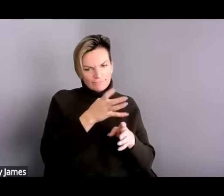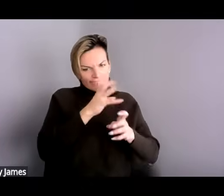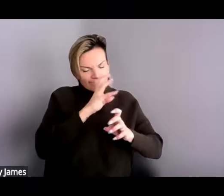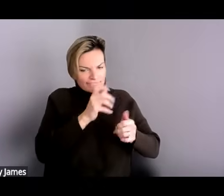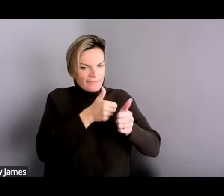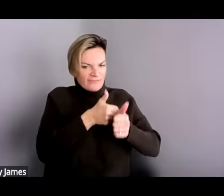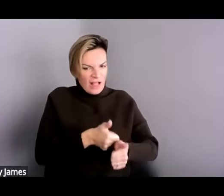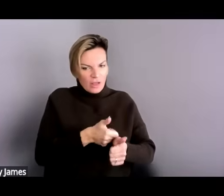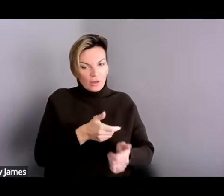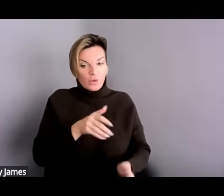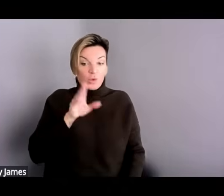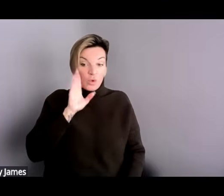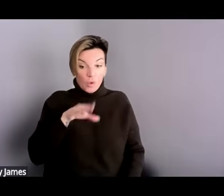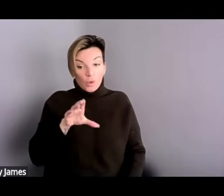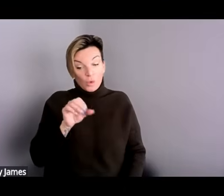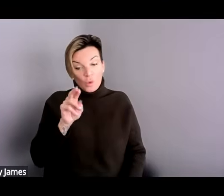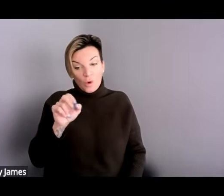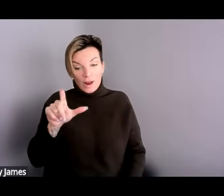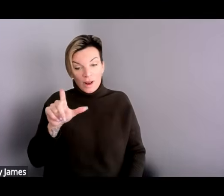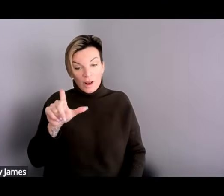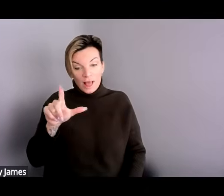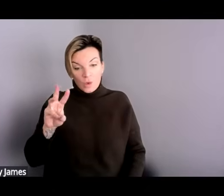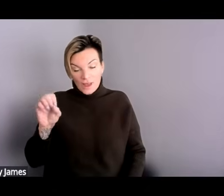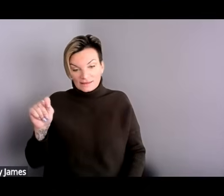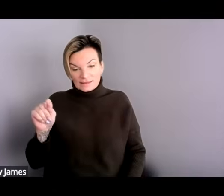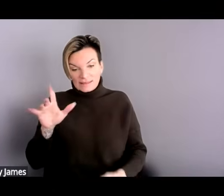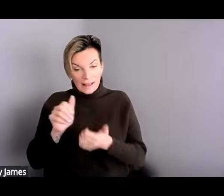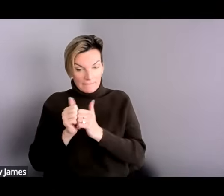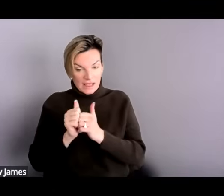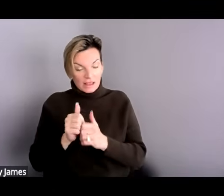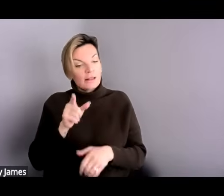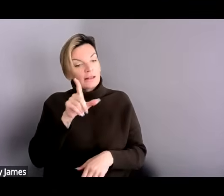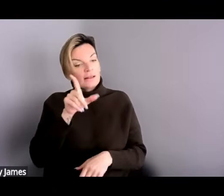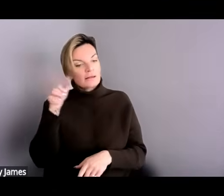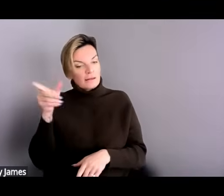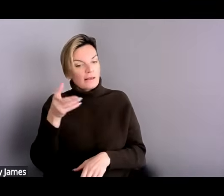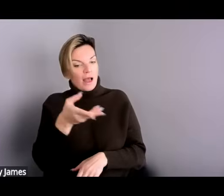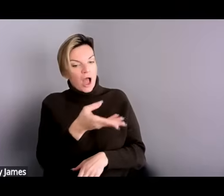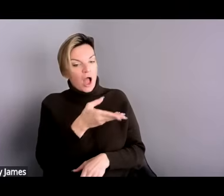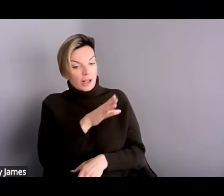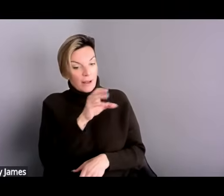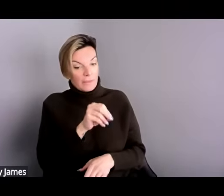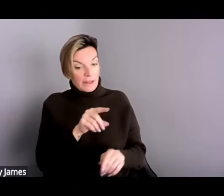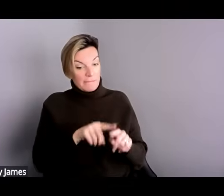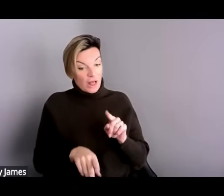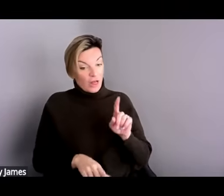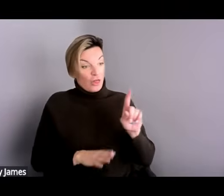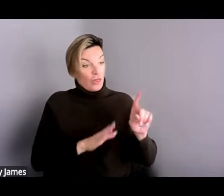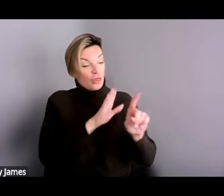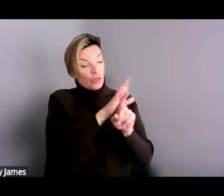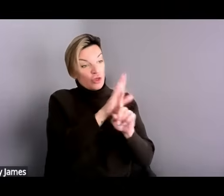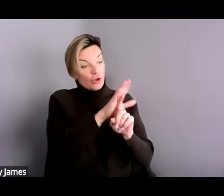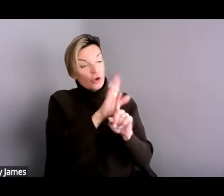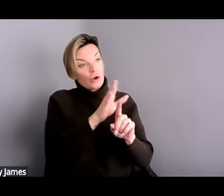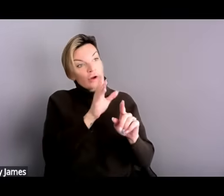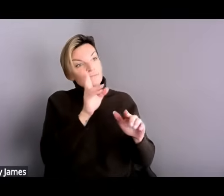campaign, are the ones where a company's been hired that doesn't necessarily have a standard.